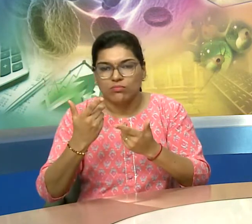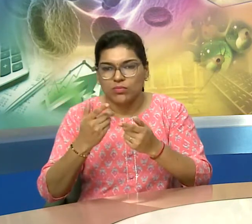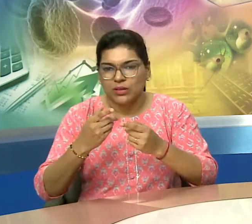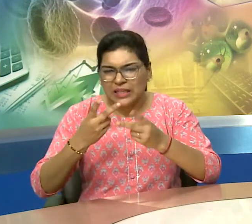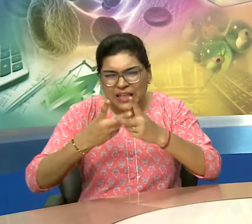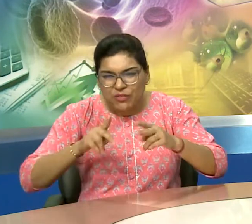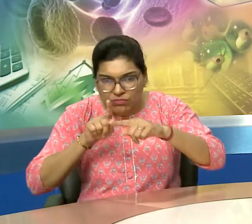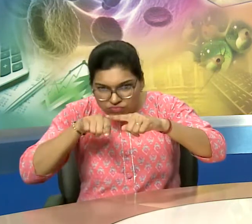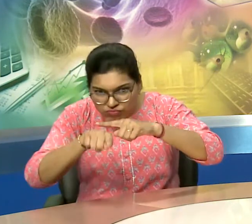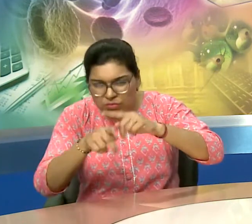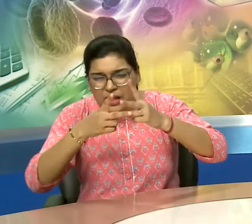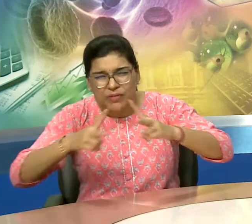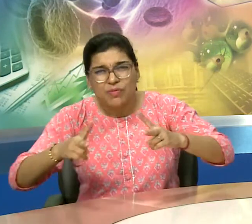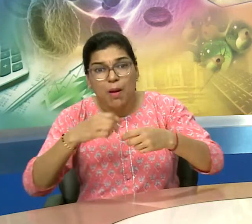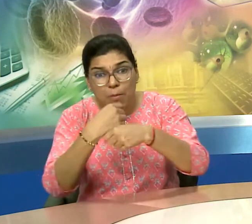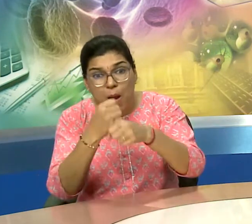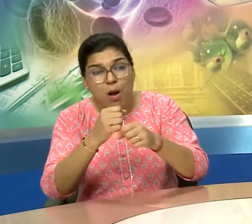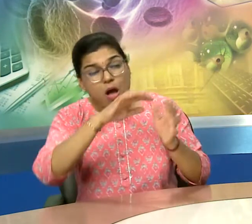Because of human needs, all those